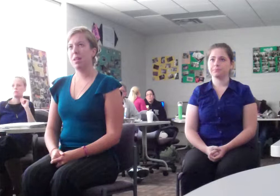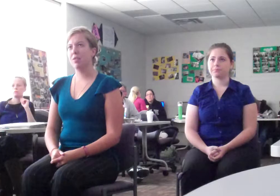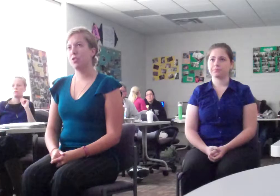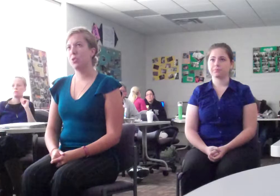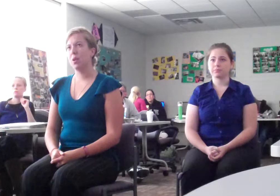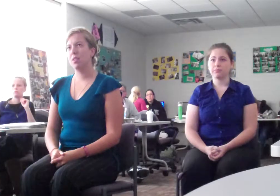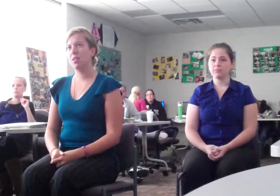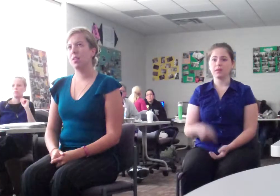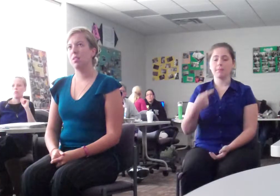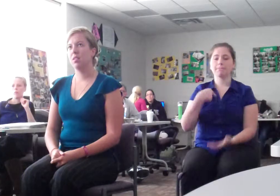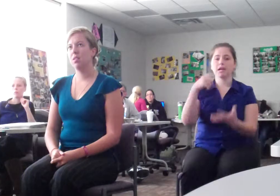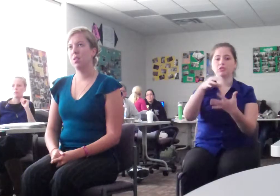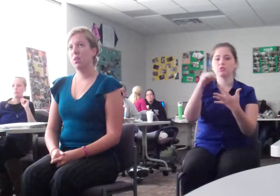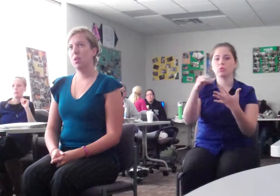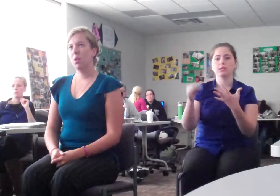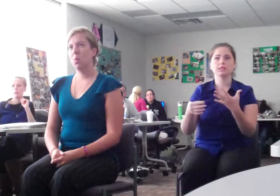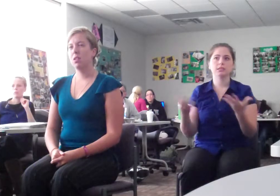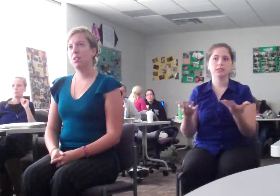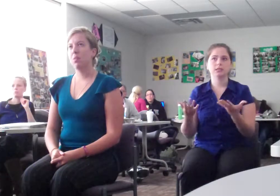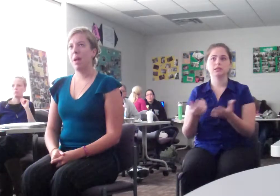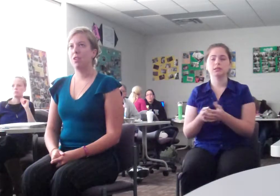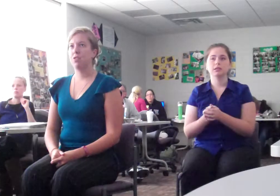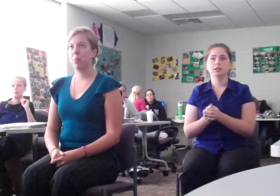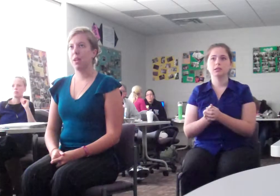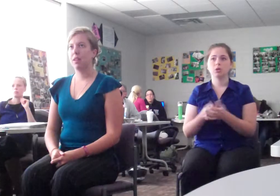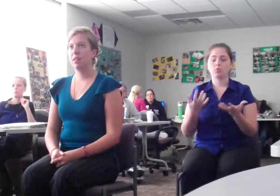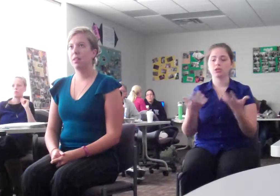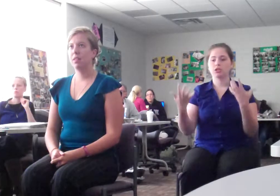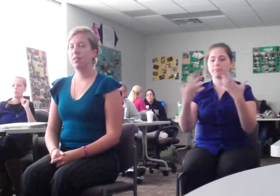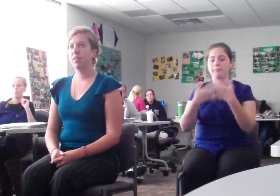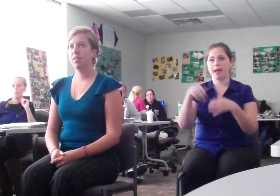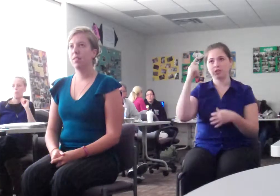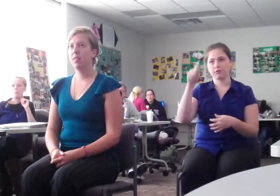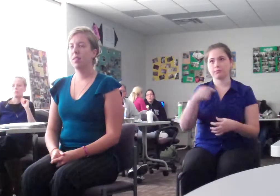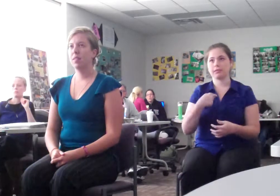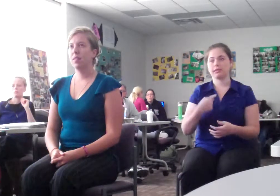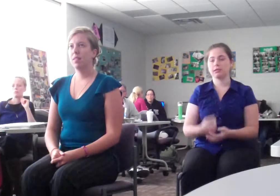What are my different choices? What's a good match for me?